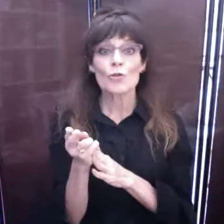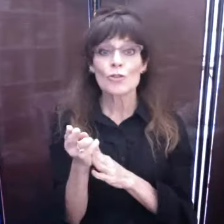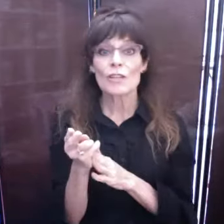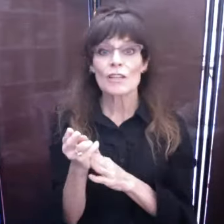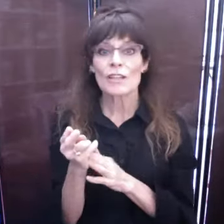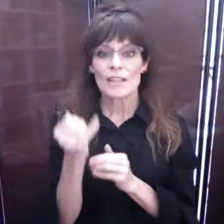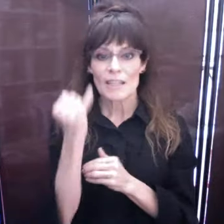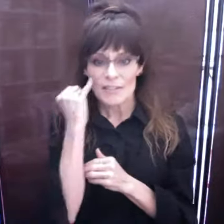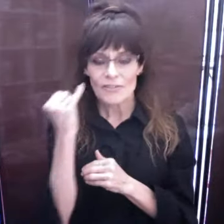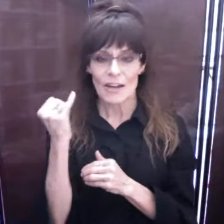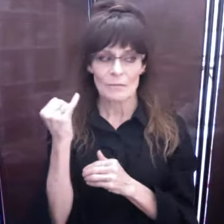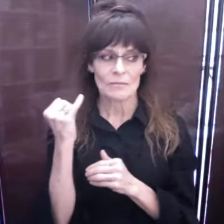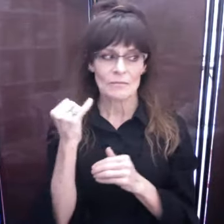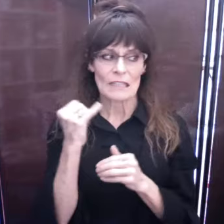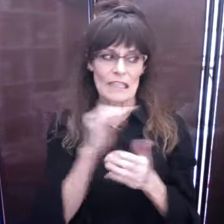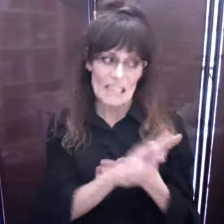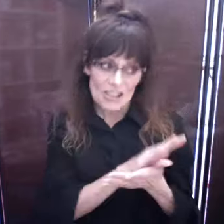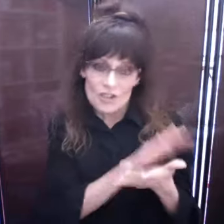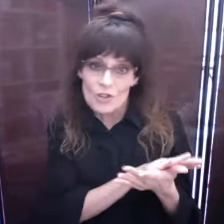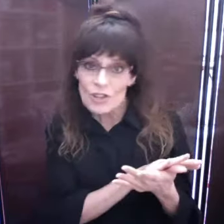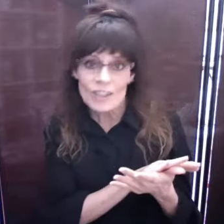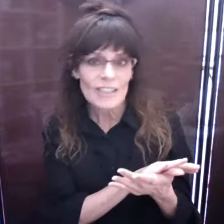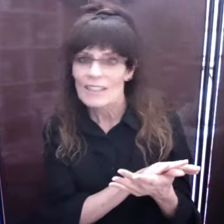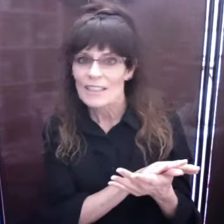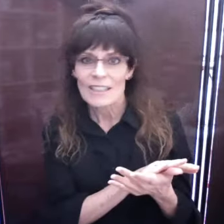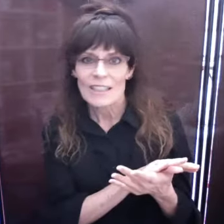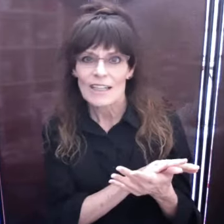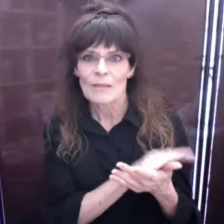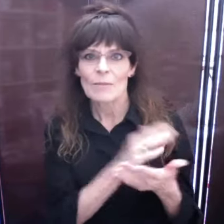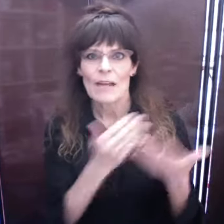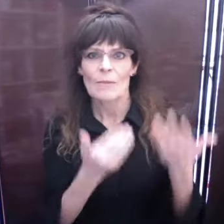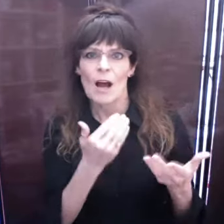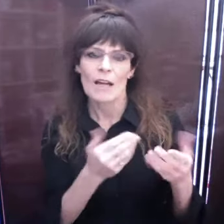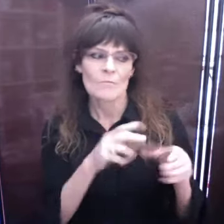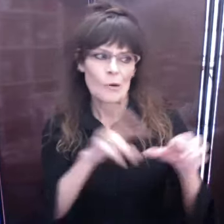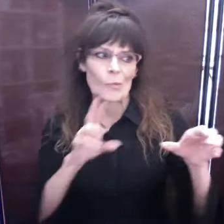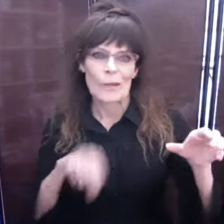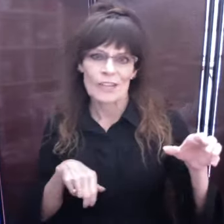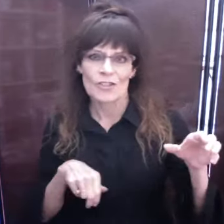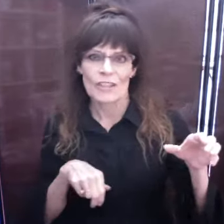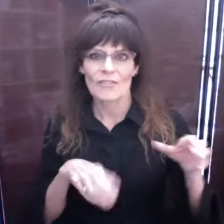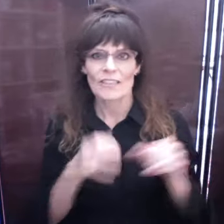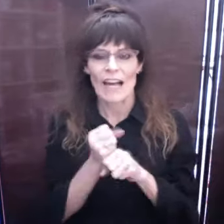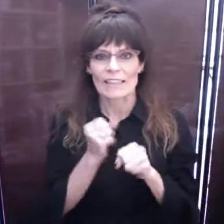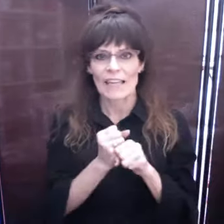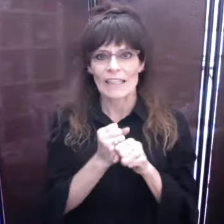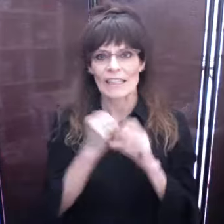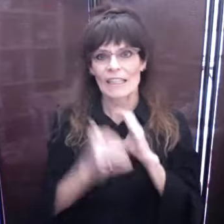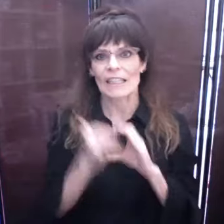in school at the time, I'm on academic probation. I've already been sent an email or a letter from the dean's list like, hey, man, are you sure you don't want to